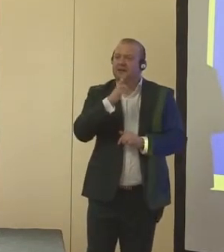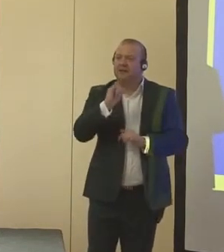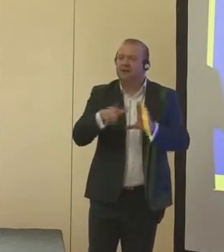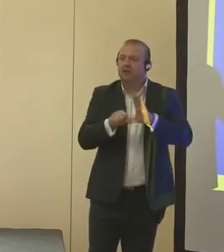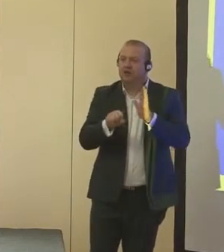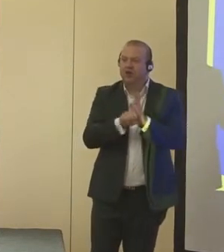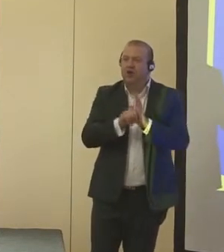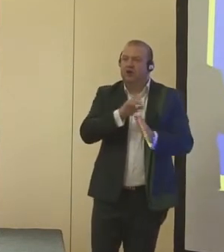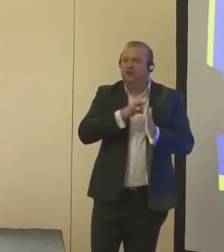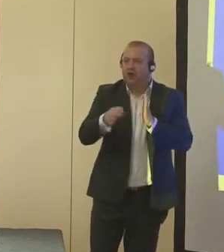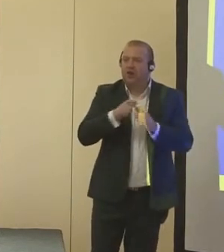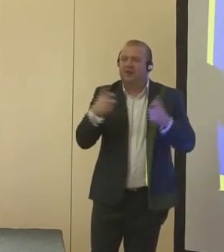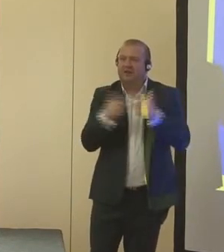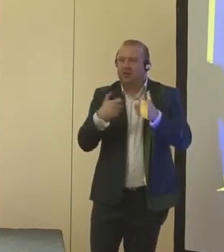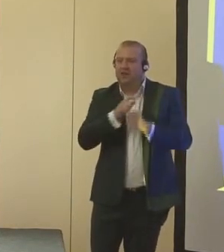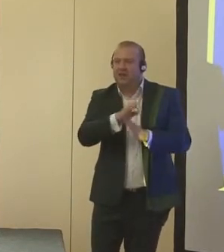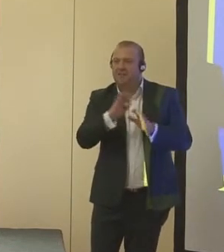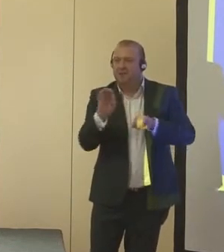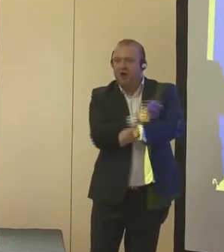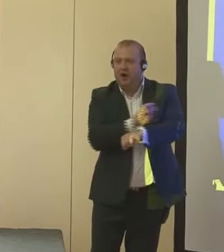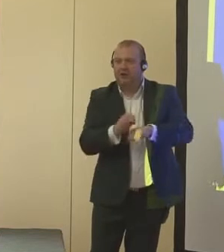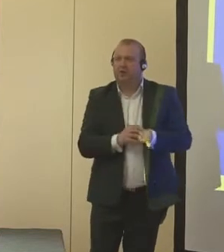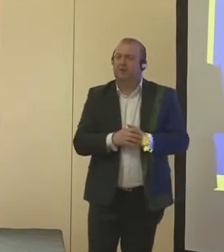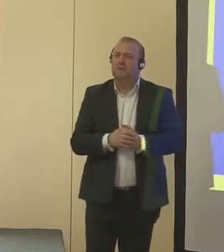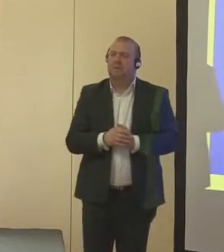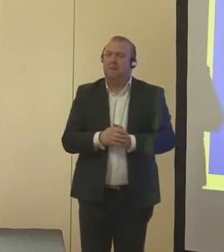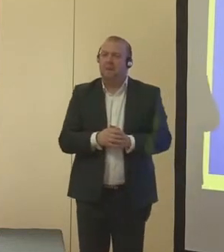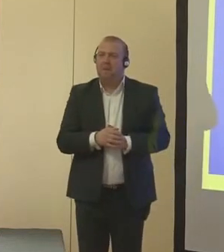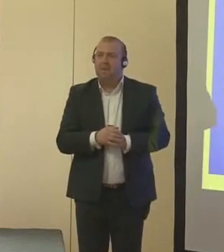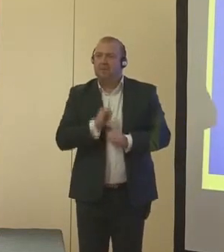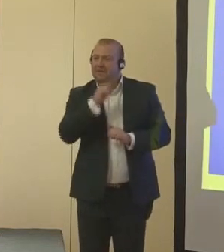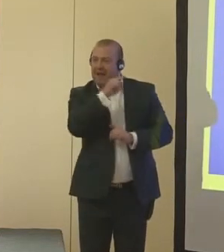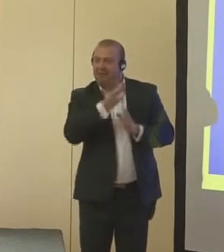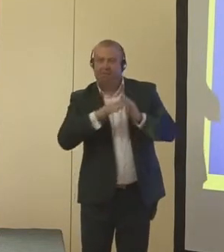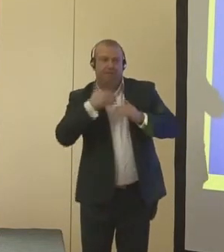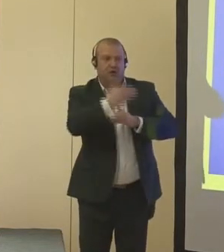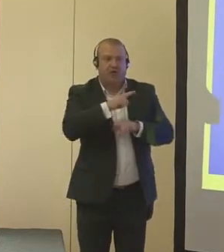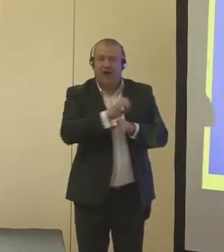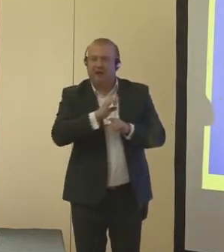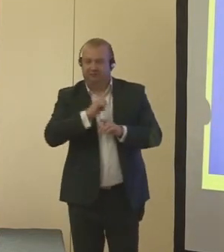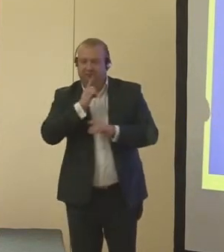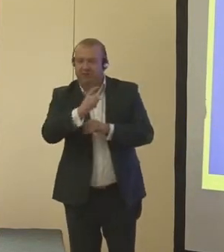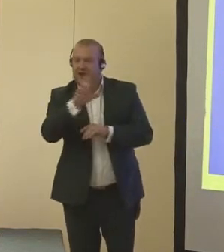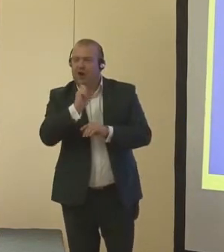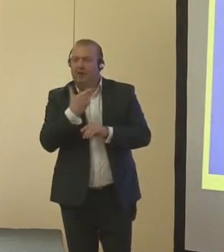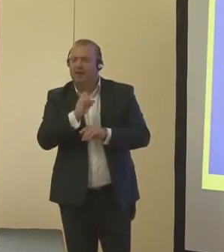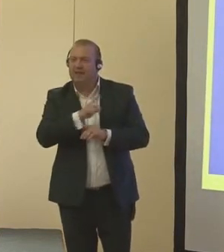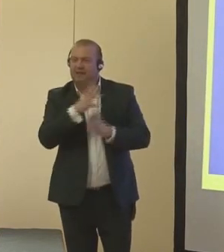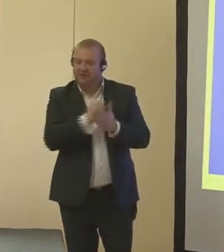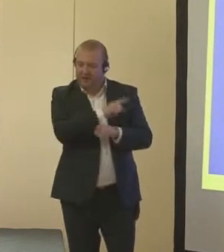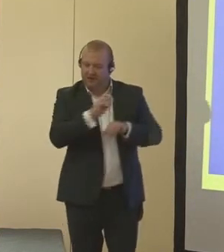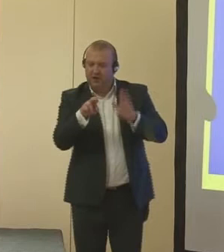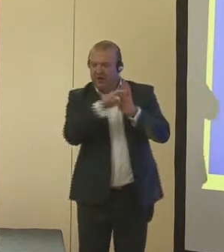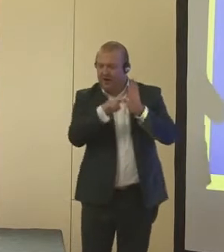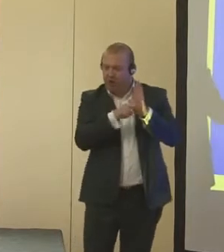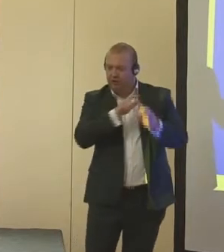in addition to the recommendations, you will find the report on the conference. You will also